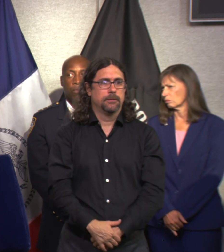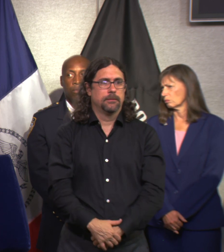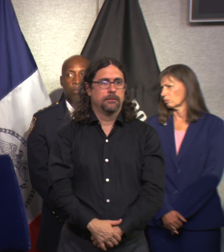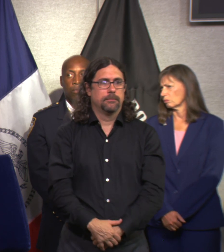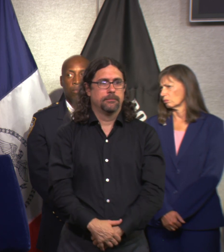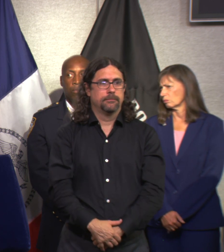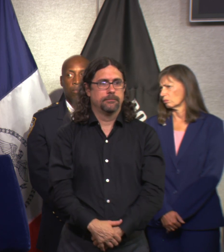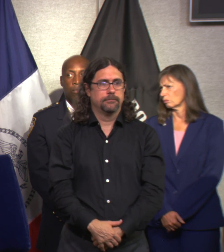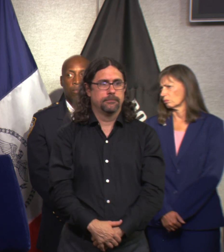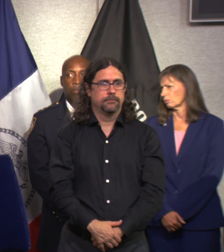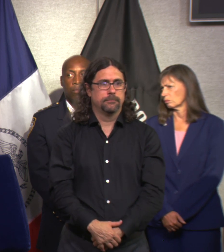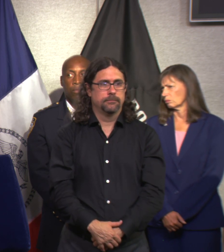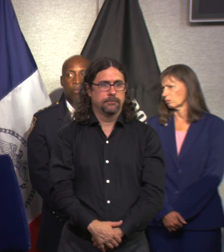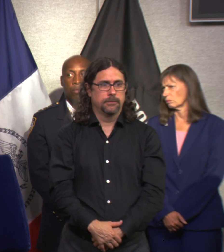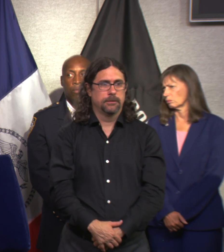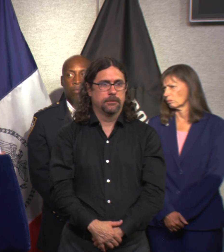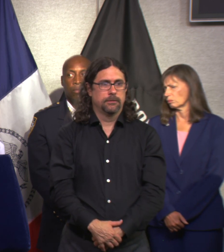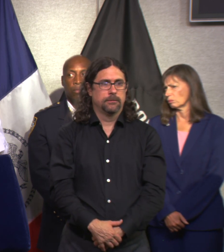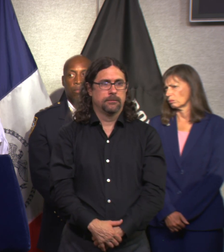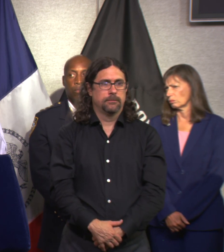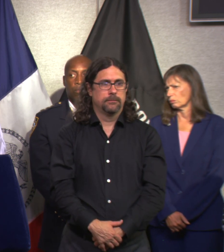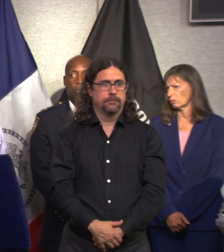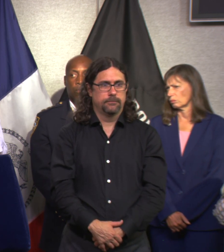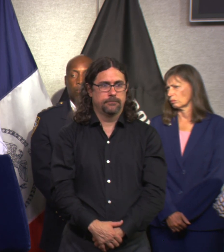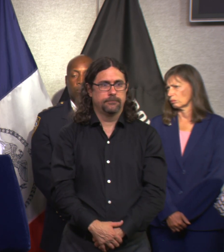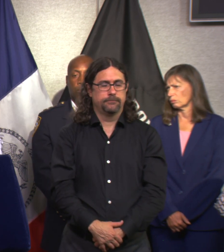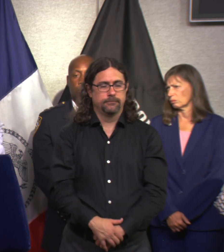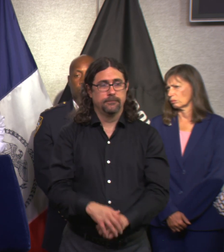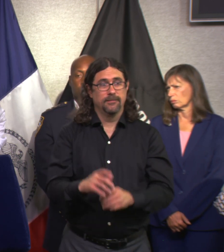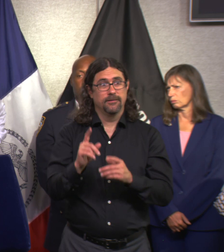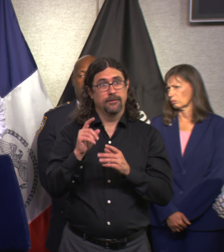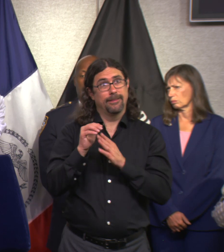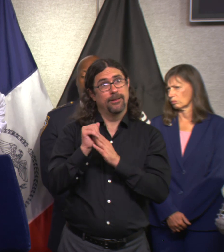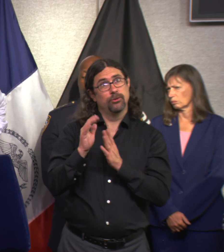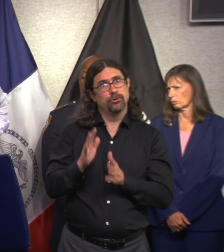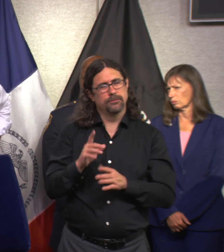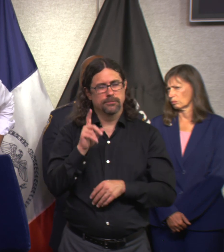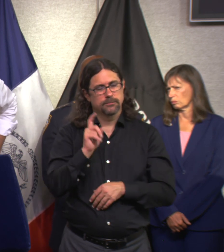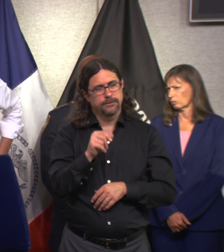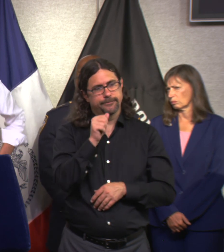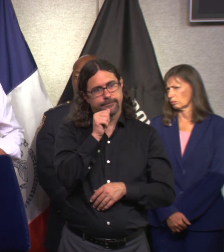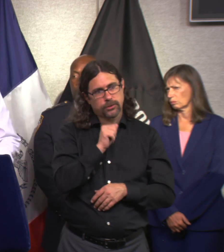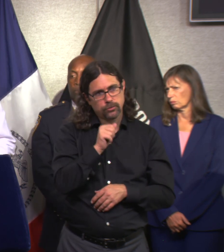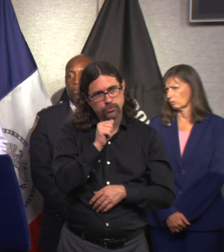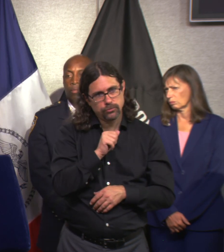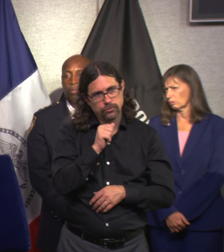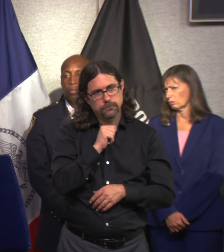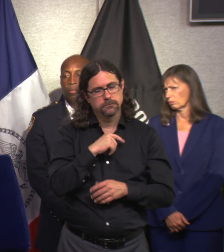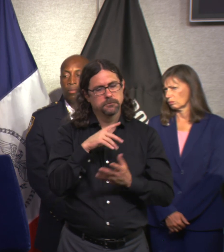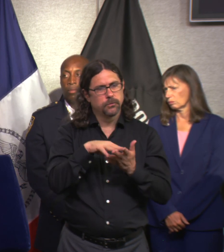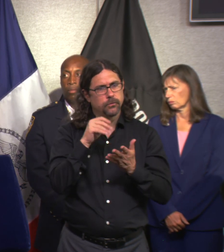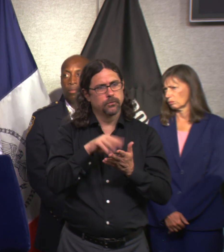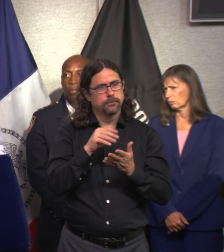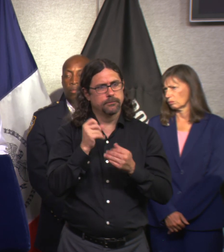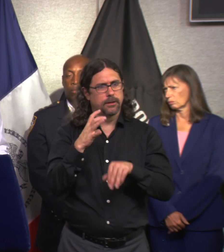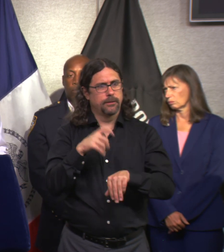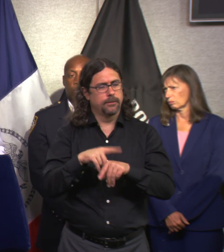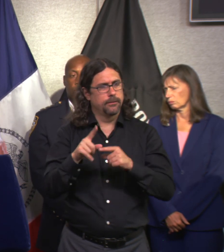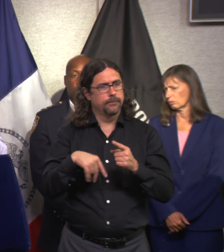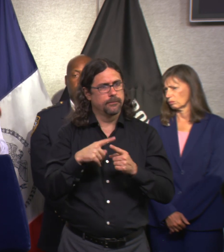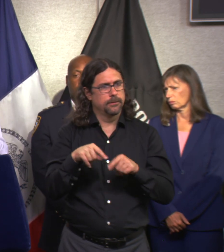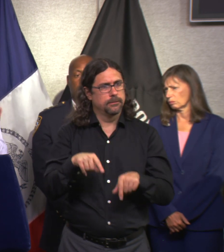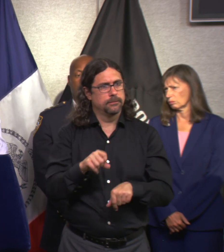certainly on this job many, many times. But I also believe in my heart, Marcia, I understand why everyone feels such pain